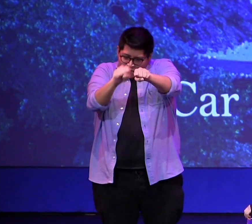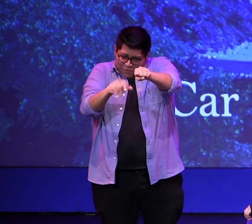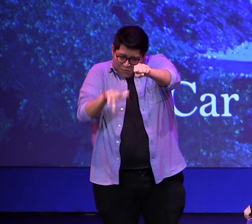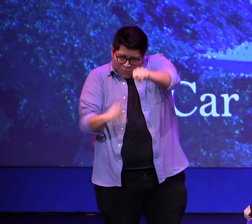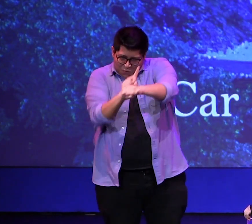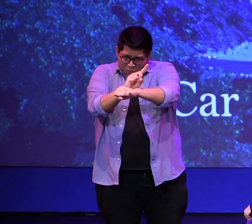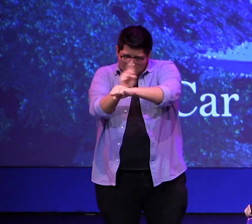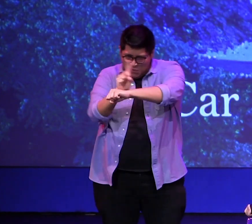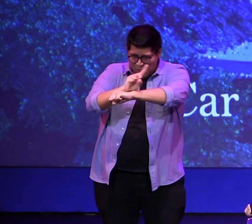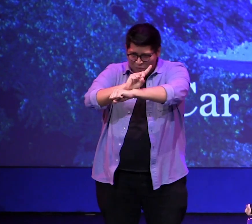Put the gas on. Yeah.